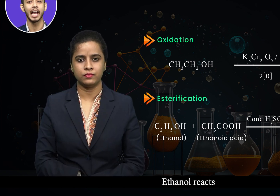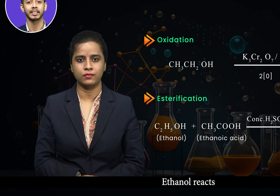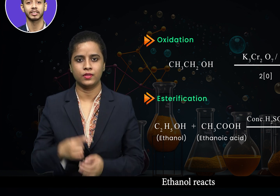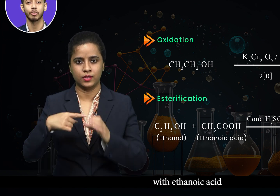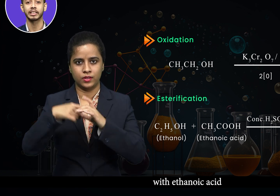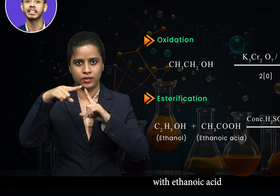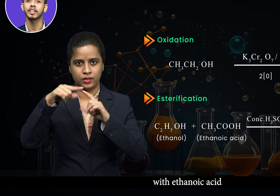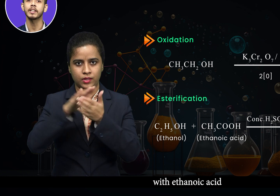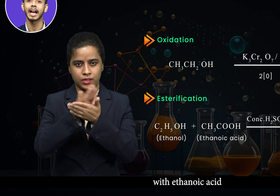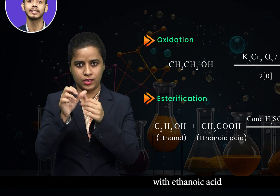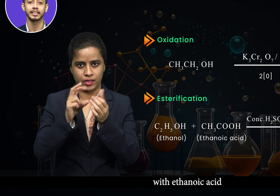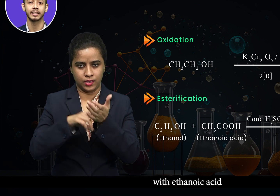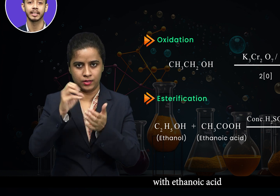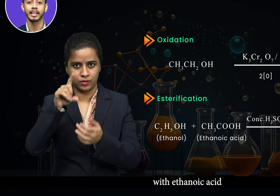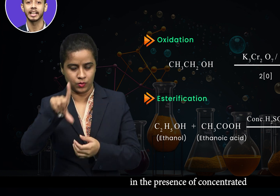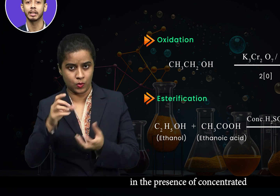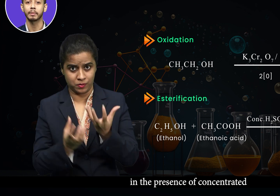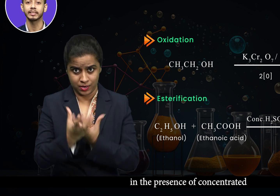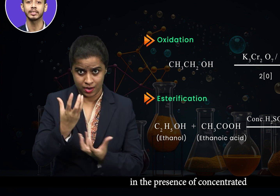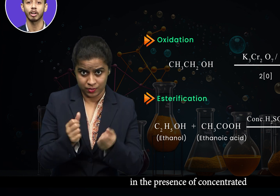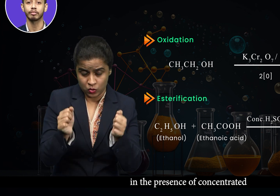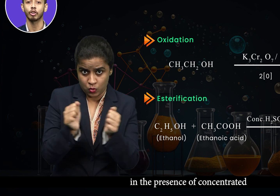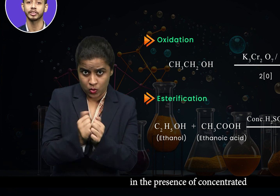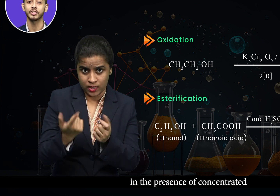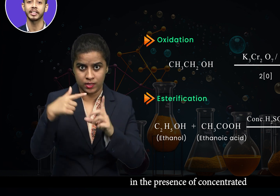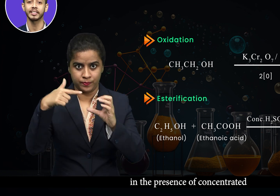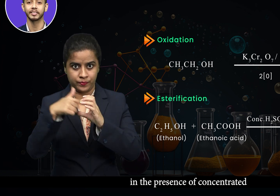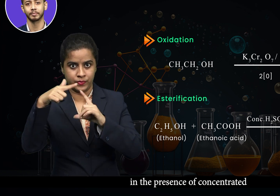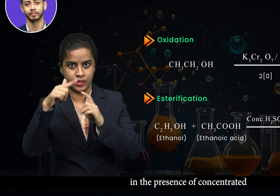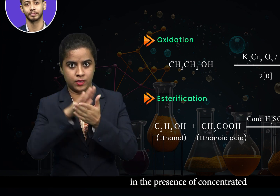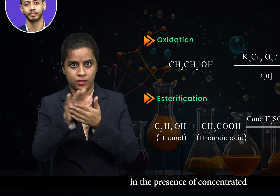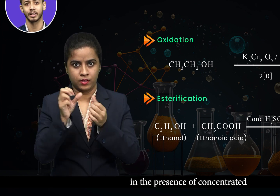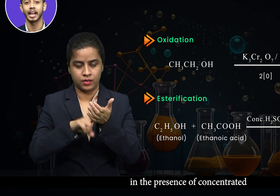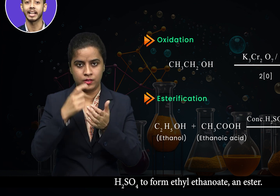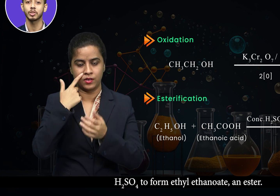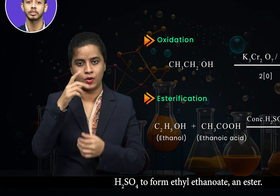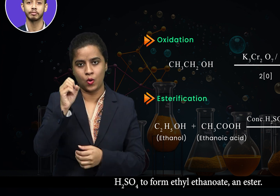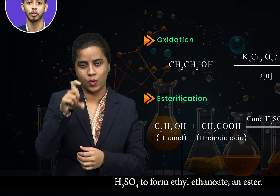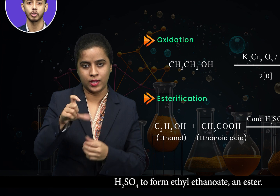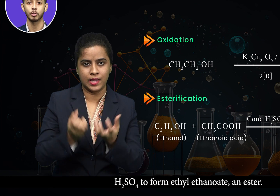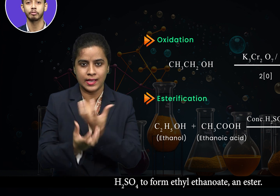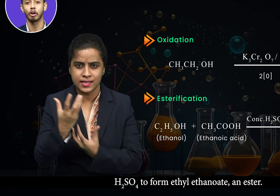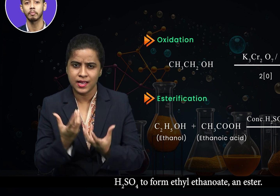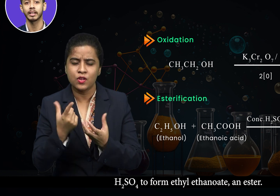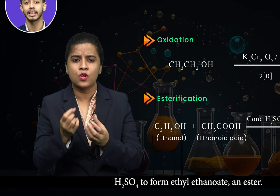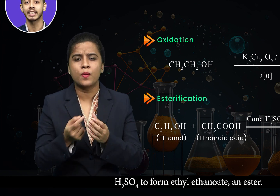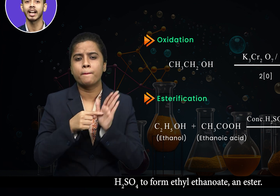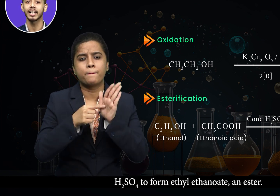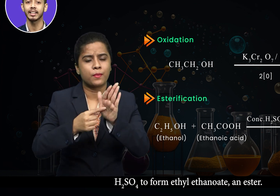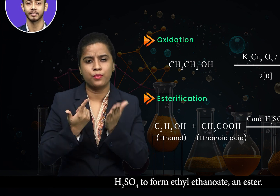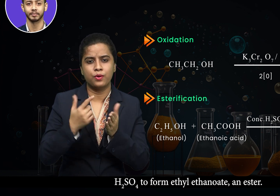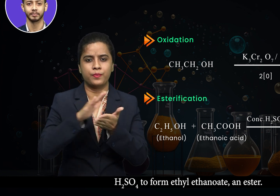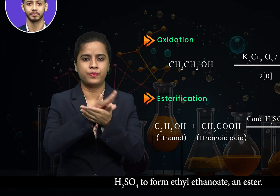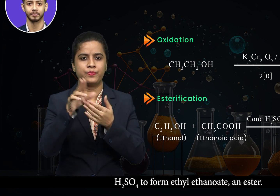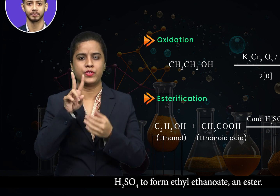Ethanol reacts with ethanoic acid in the presence of concentrated H2SO4 to form